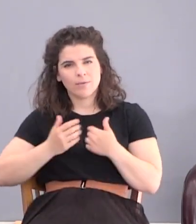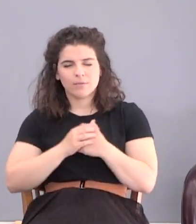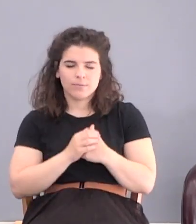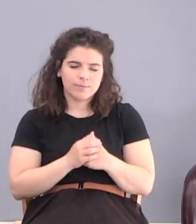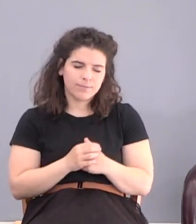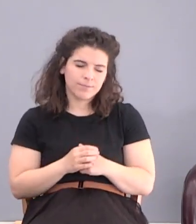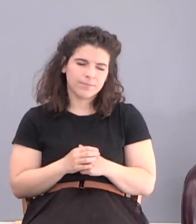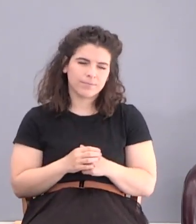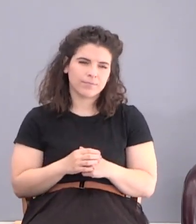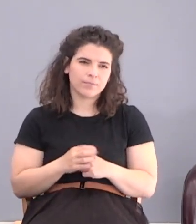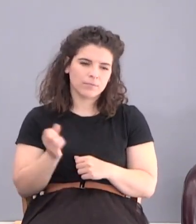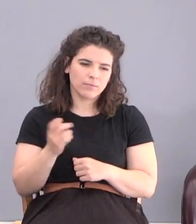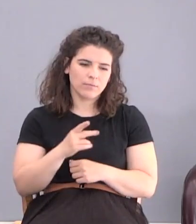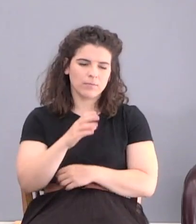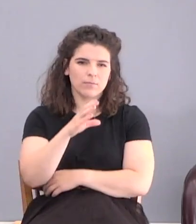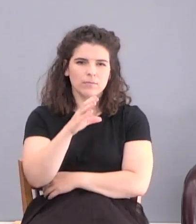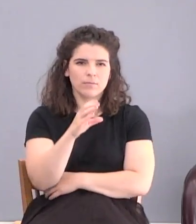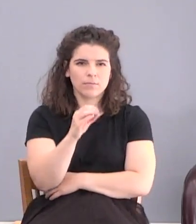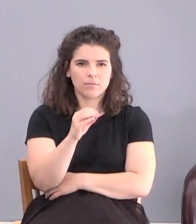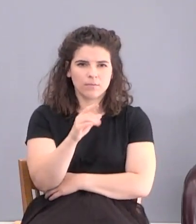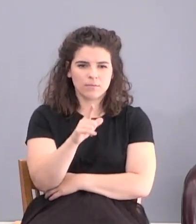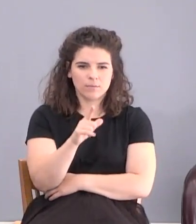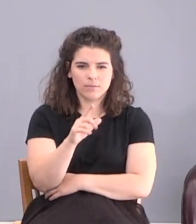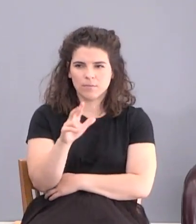at, go back to Colossians 3 here.